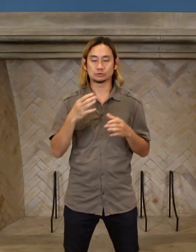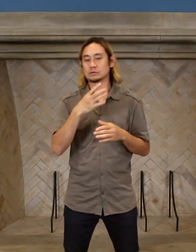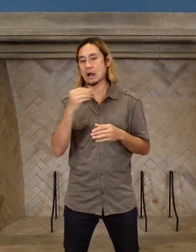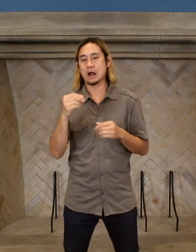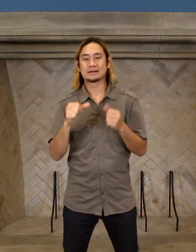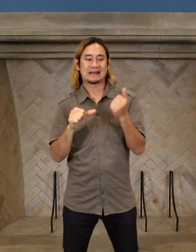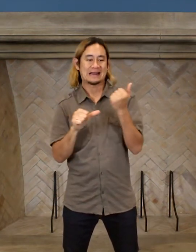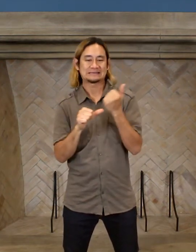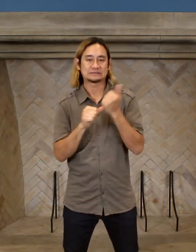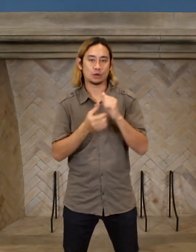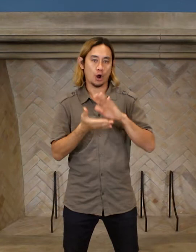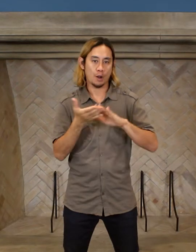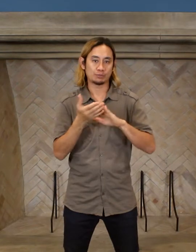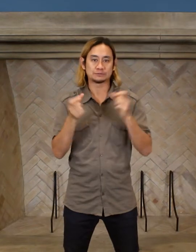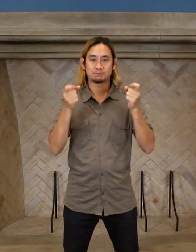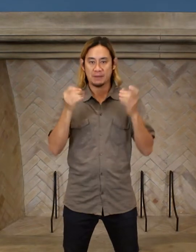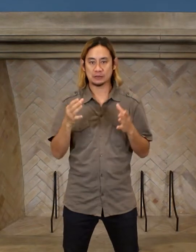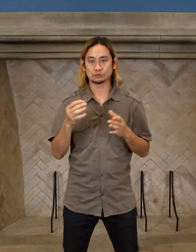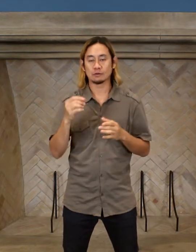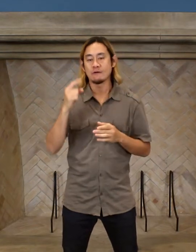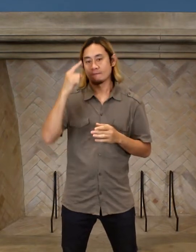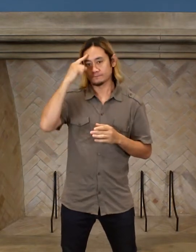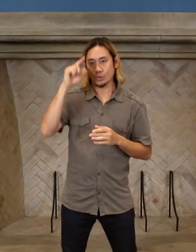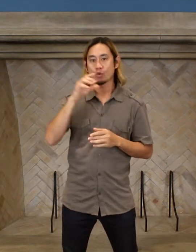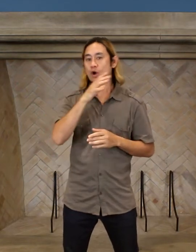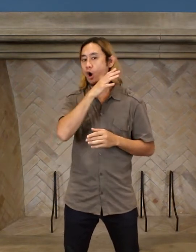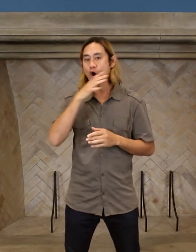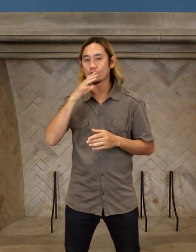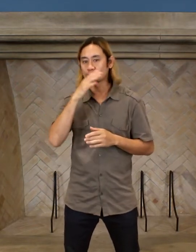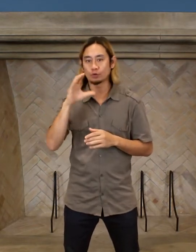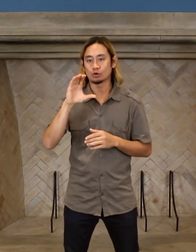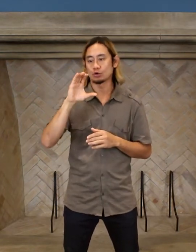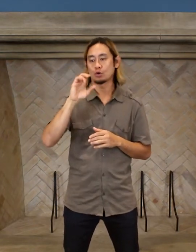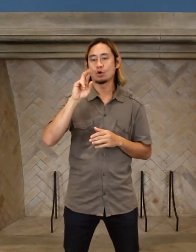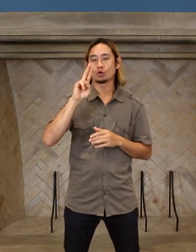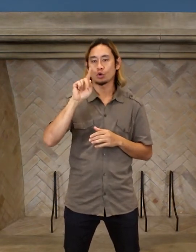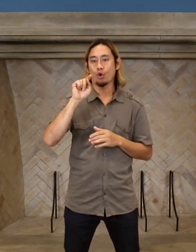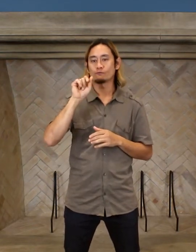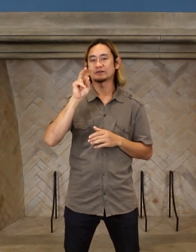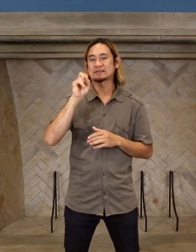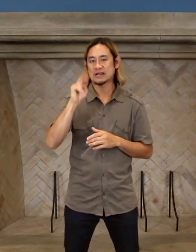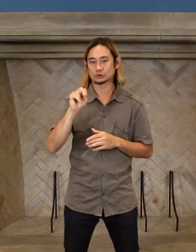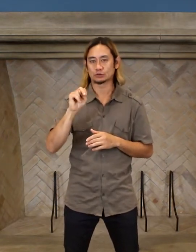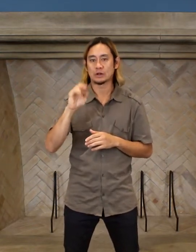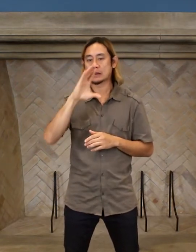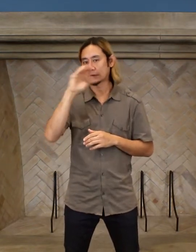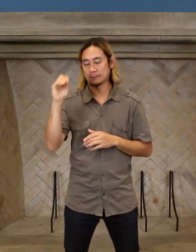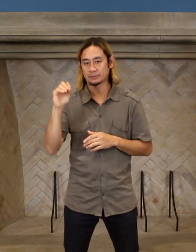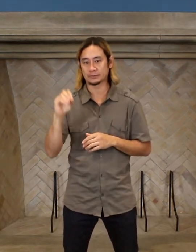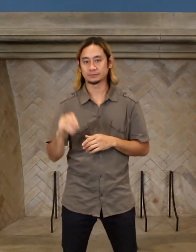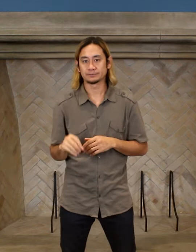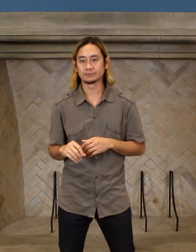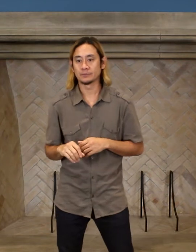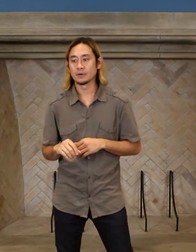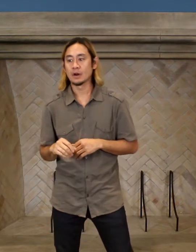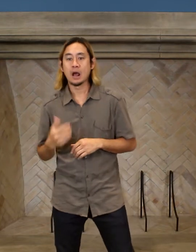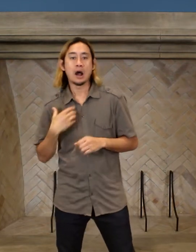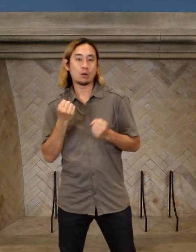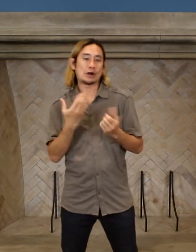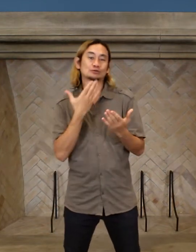manager and assistant operation manager for an agriculture cultivation company.